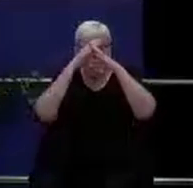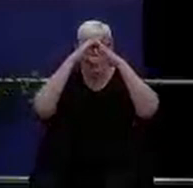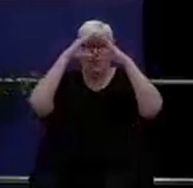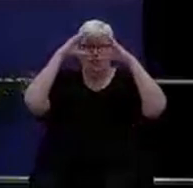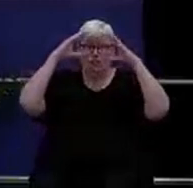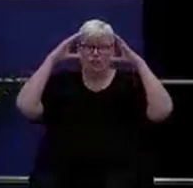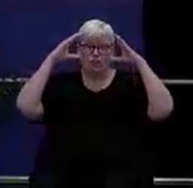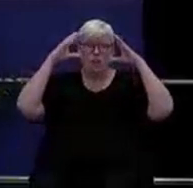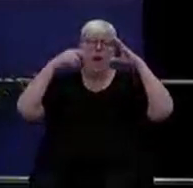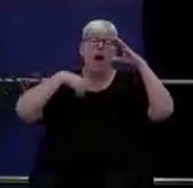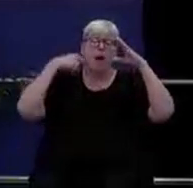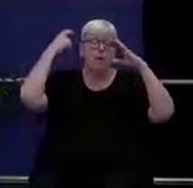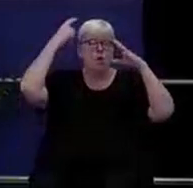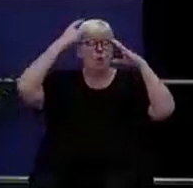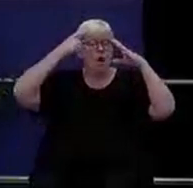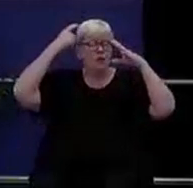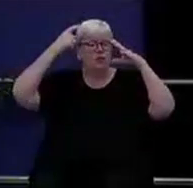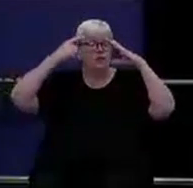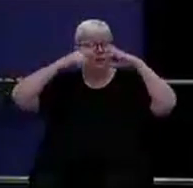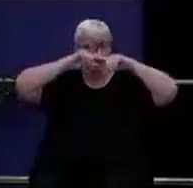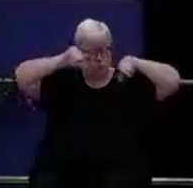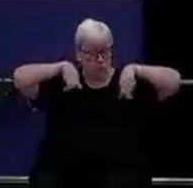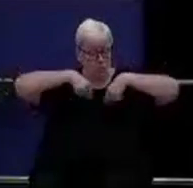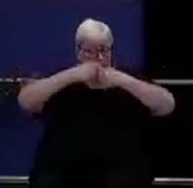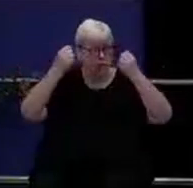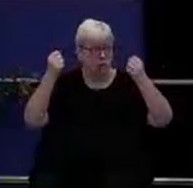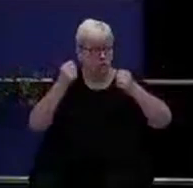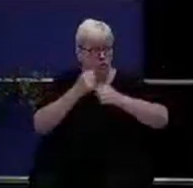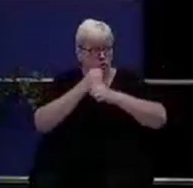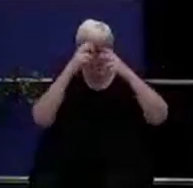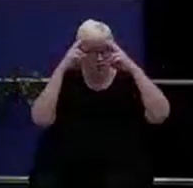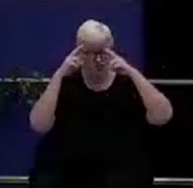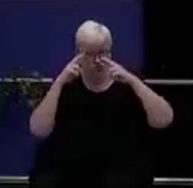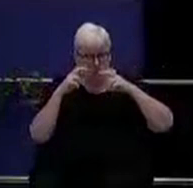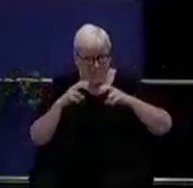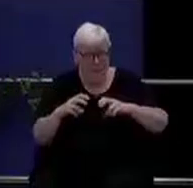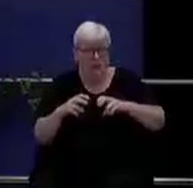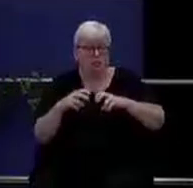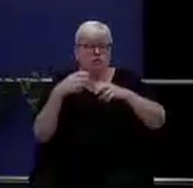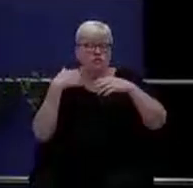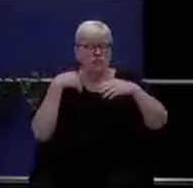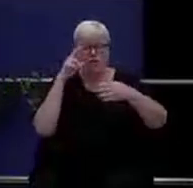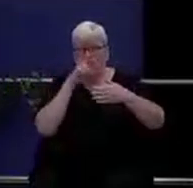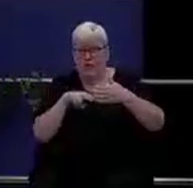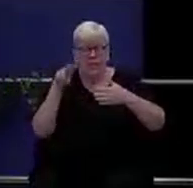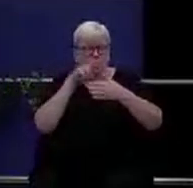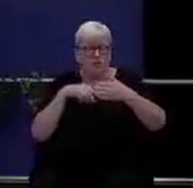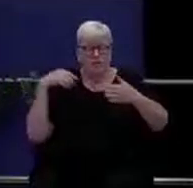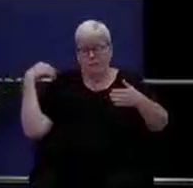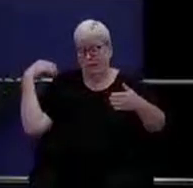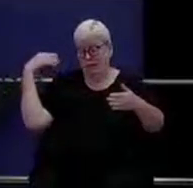just wondering, you know, when you were doing the research for this and reading centuries of cruelty,